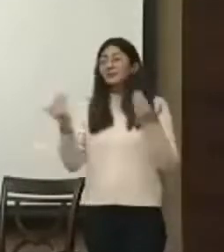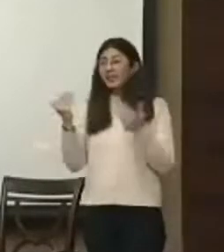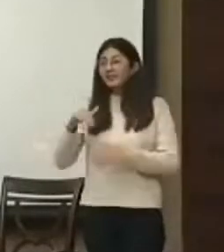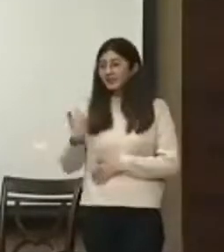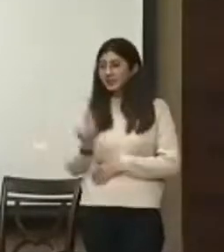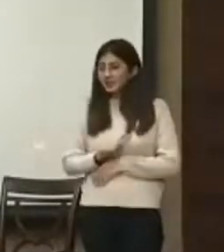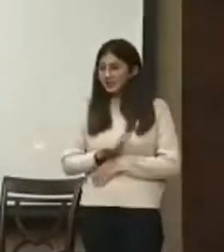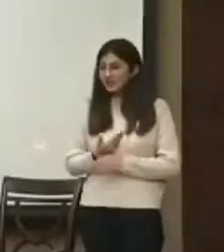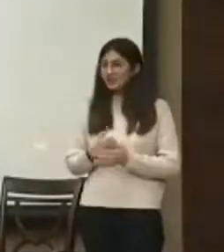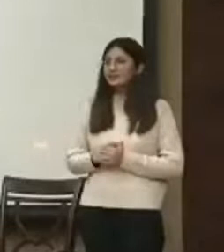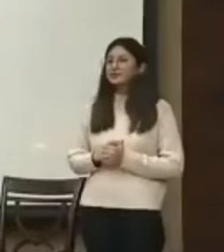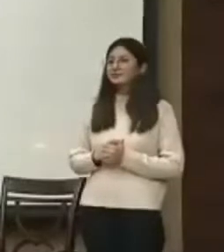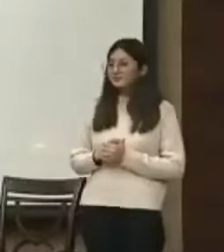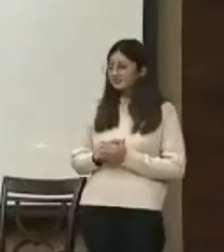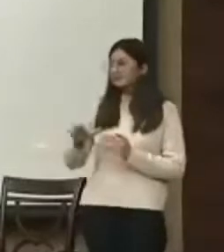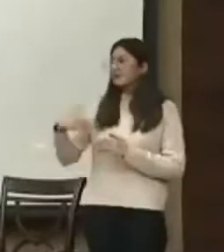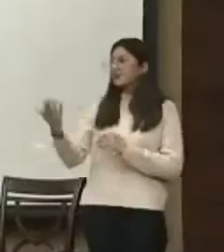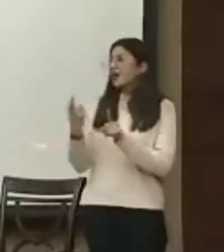much, Kavya.